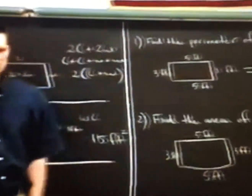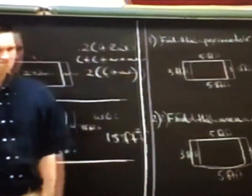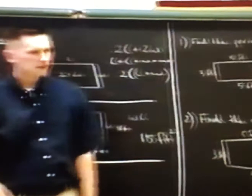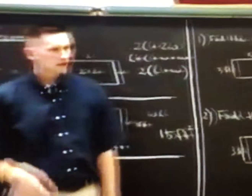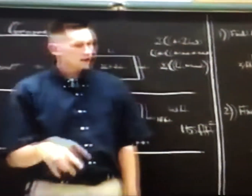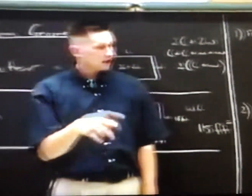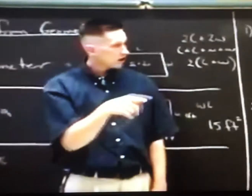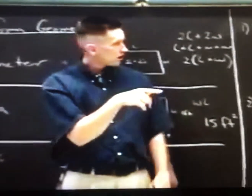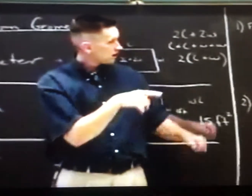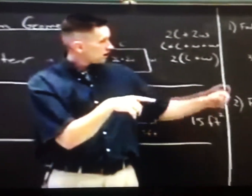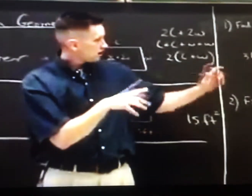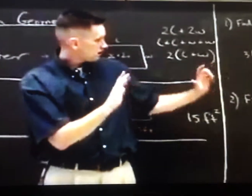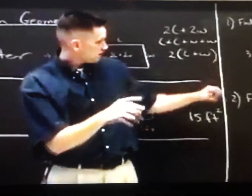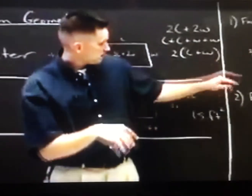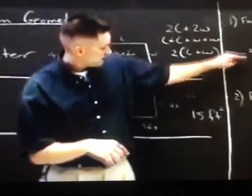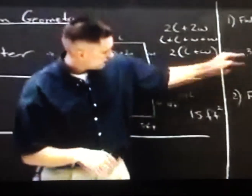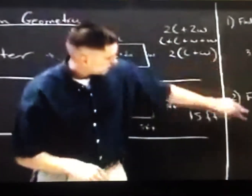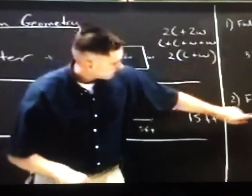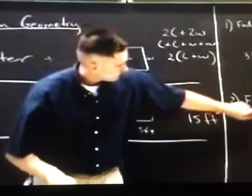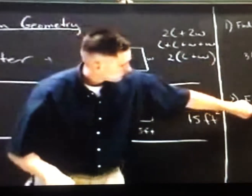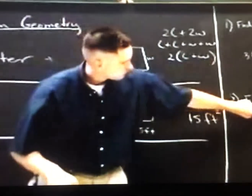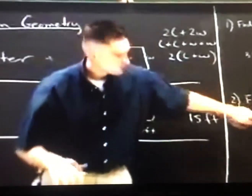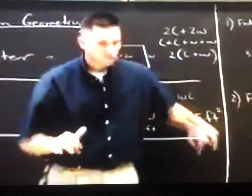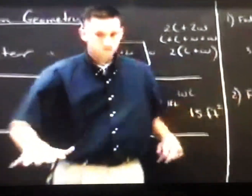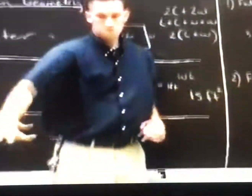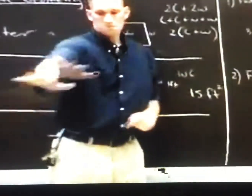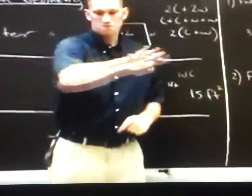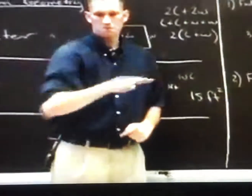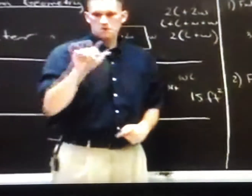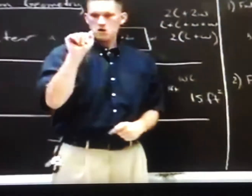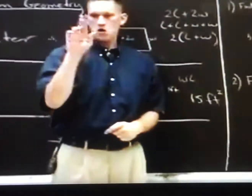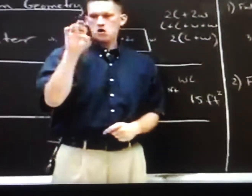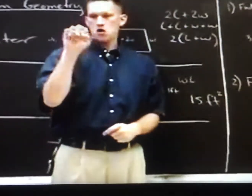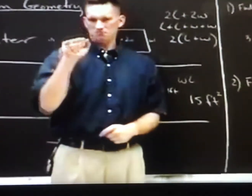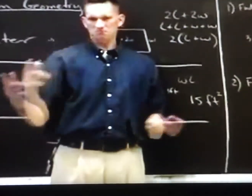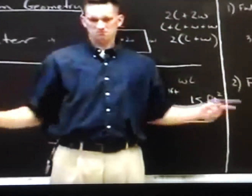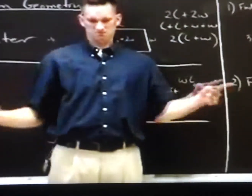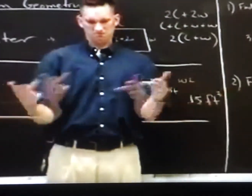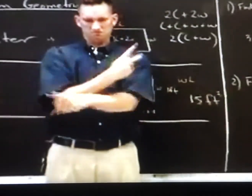16 feet is the answer. Now how about the area for this rectangle?